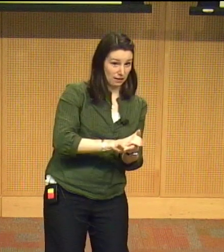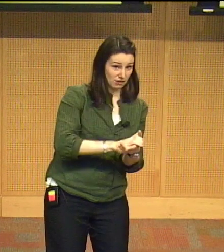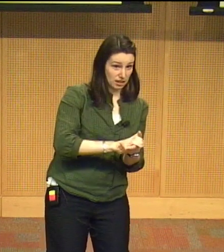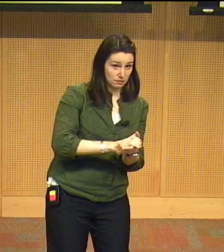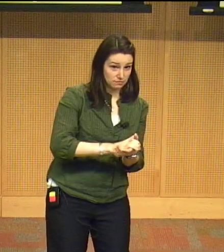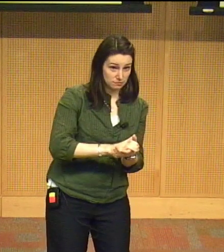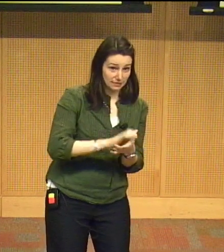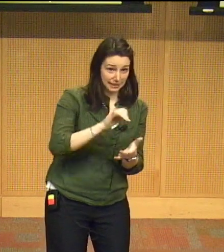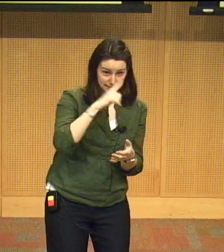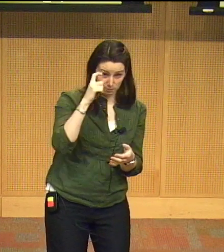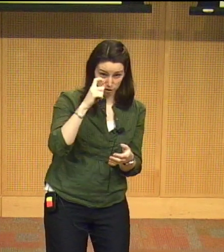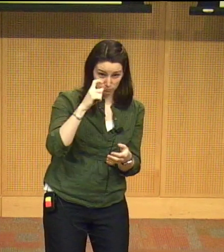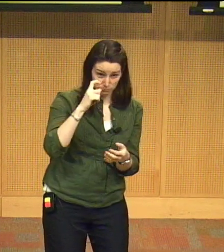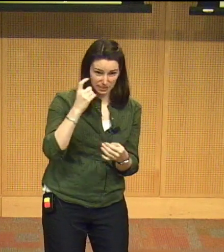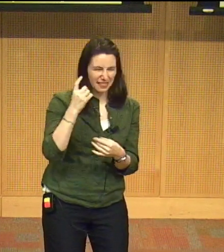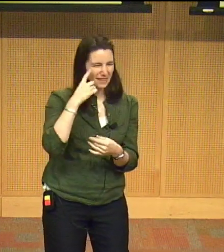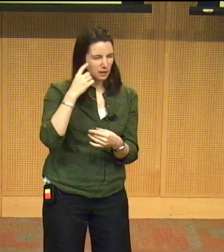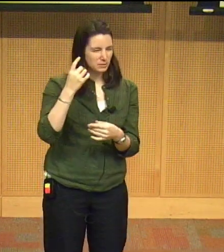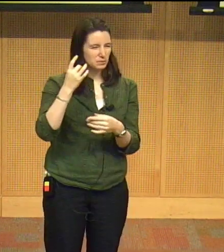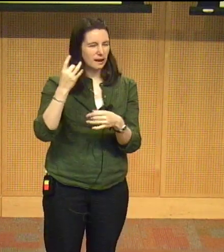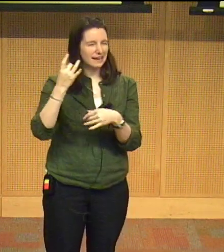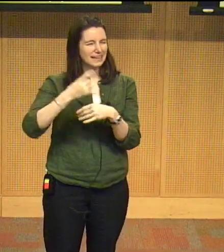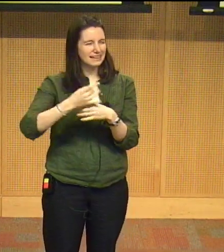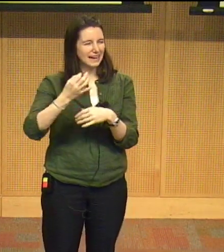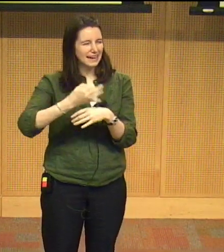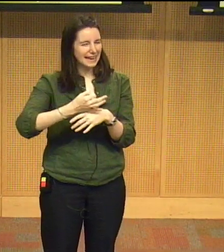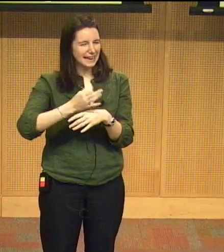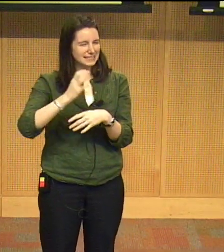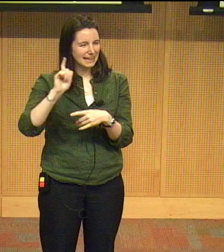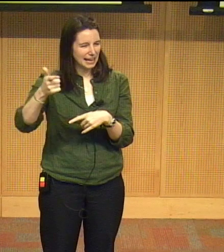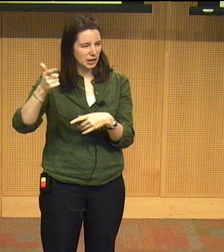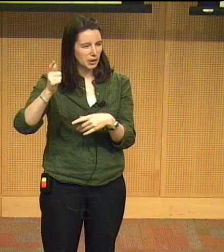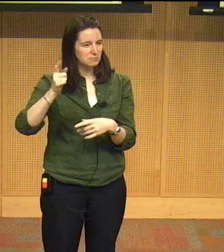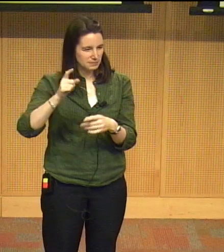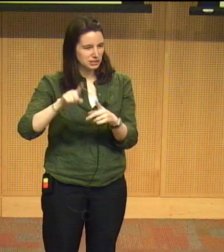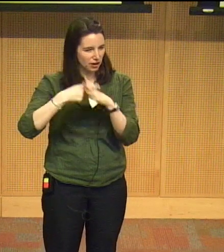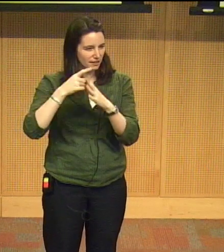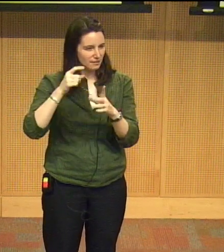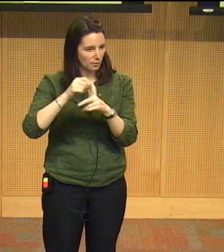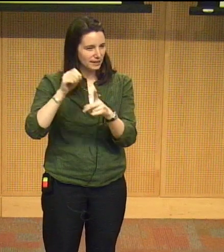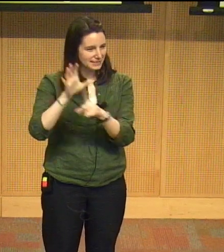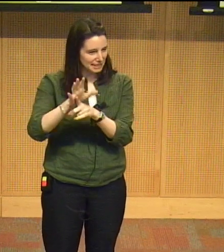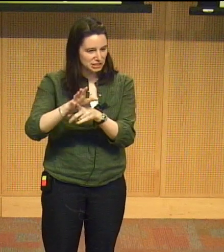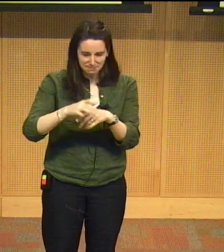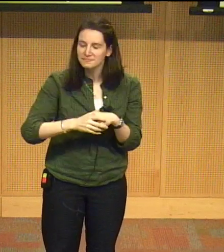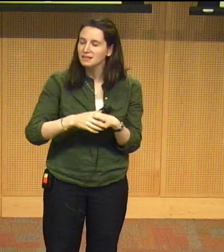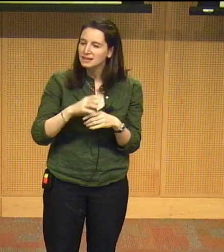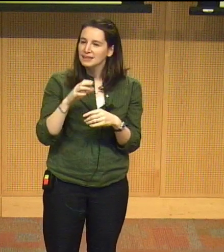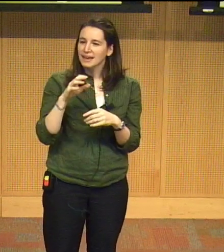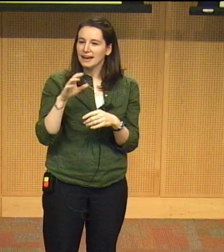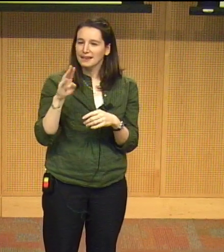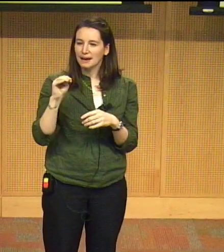married that summer. And I think it was, 8-9 days later, we started orientation at